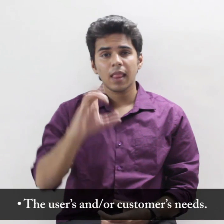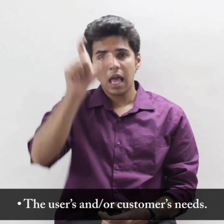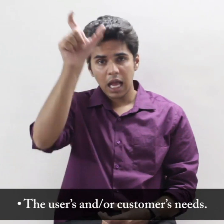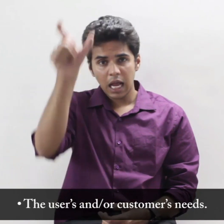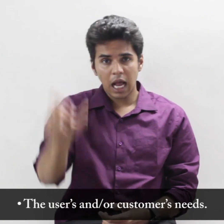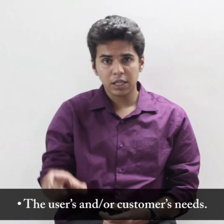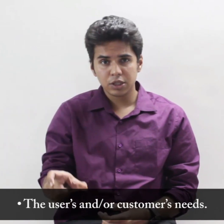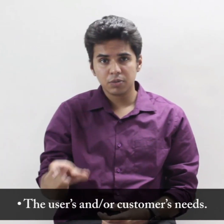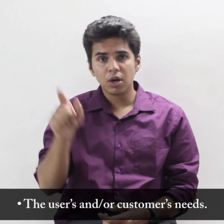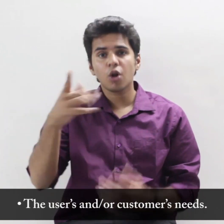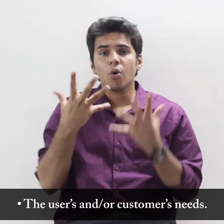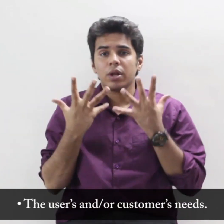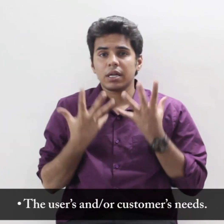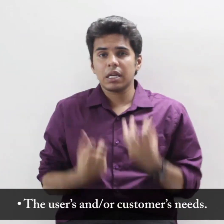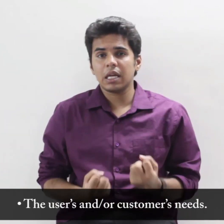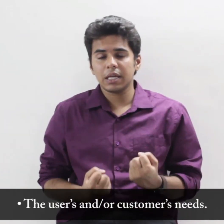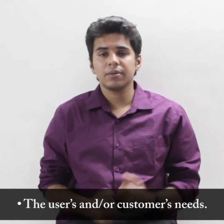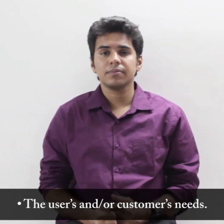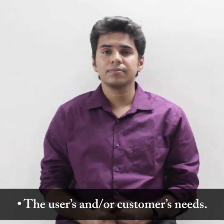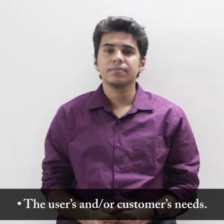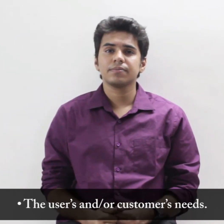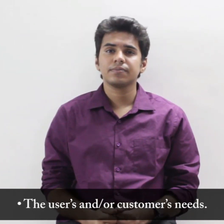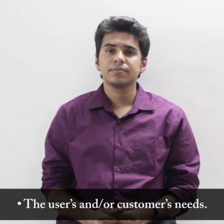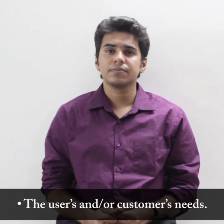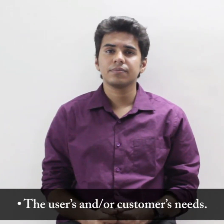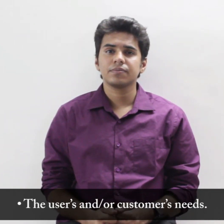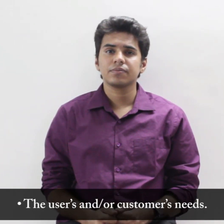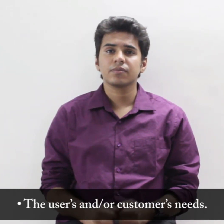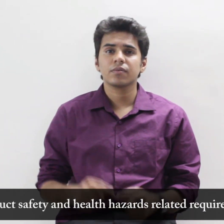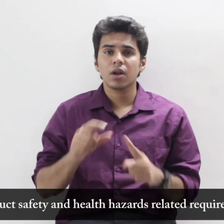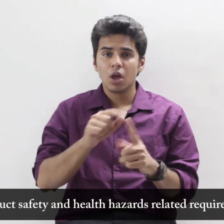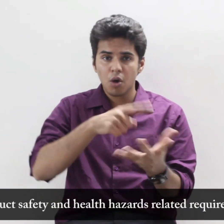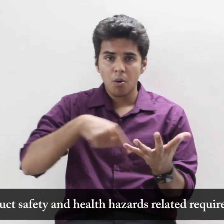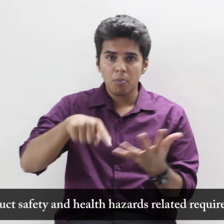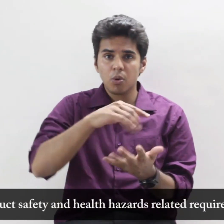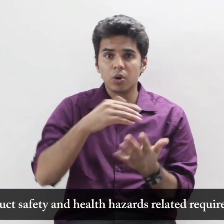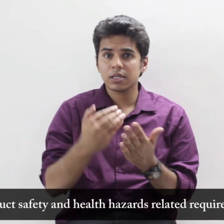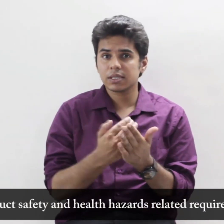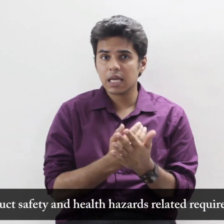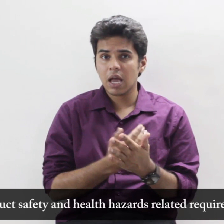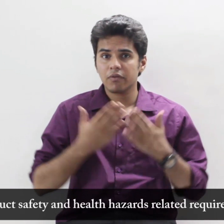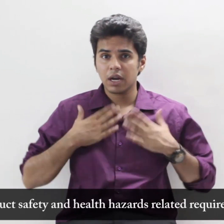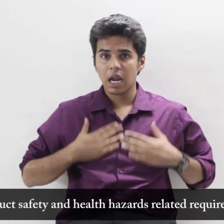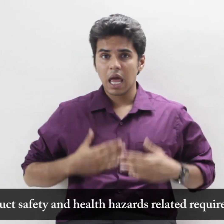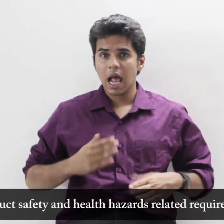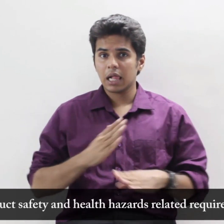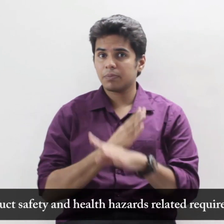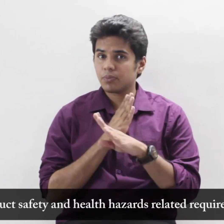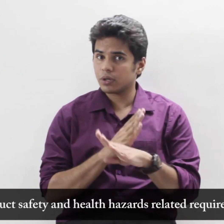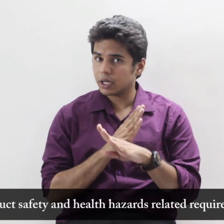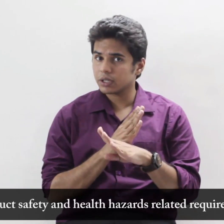the users and or customers' need, product safety and health hazards related